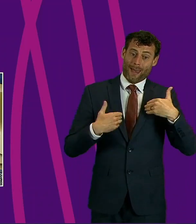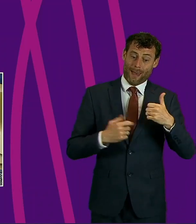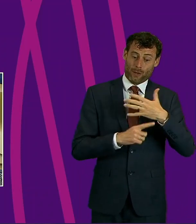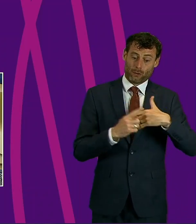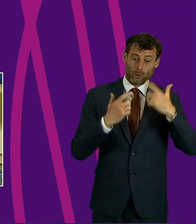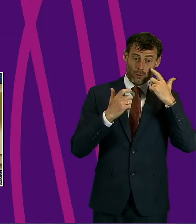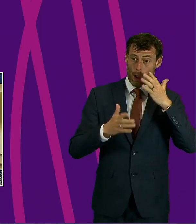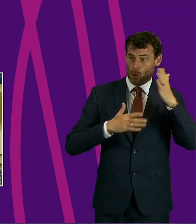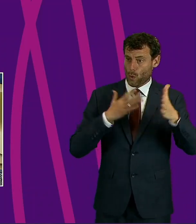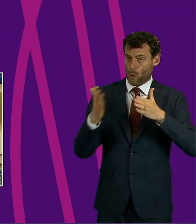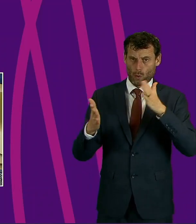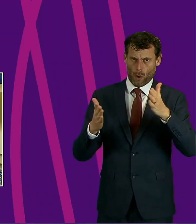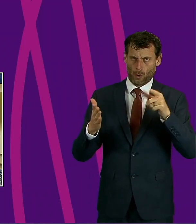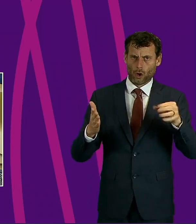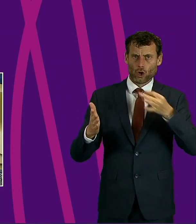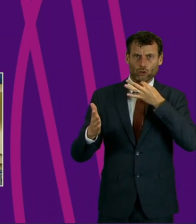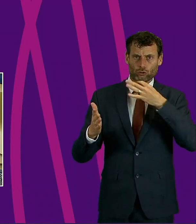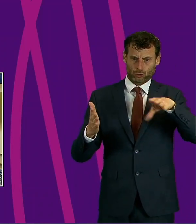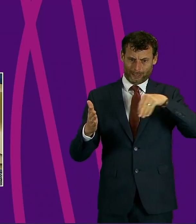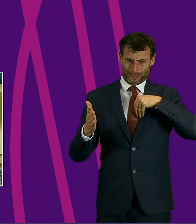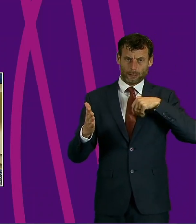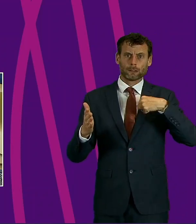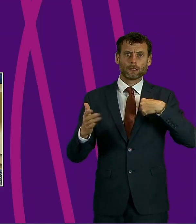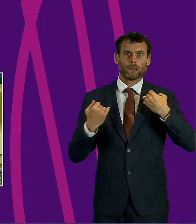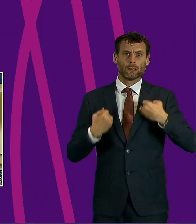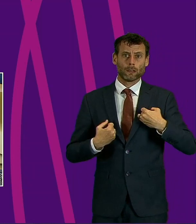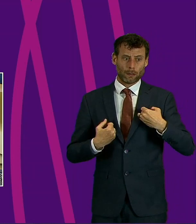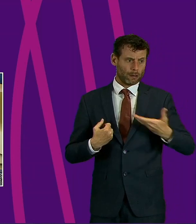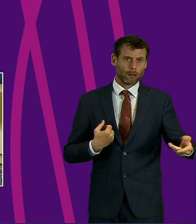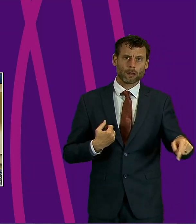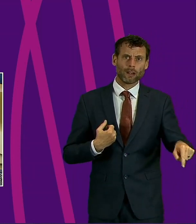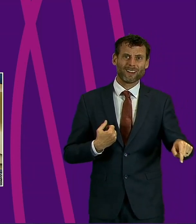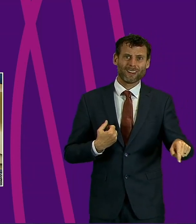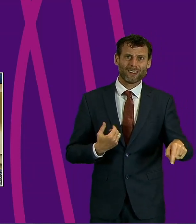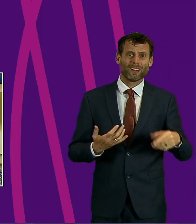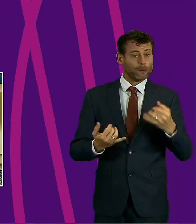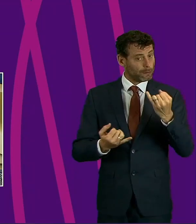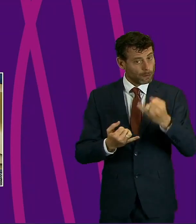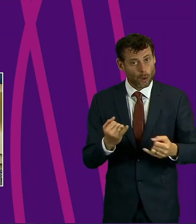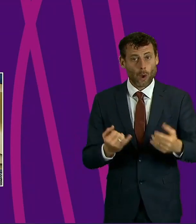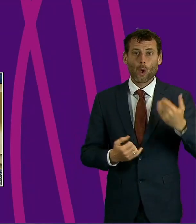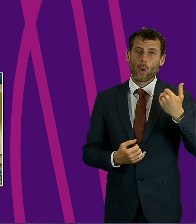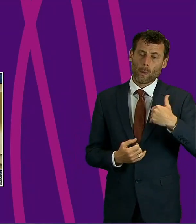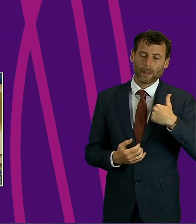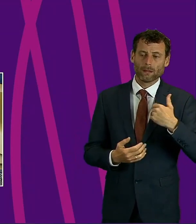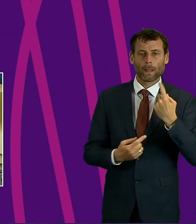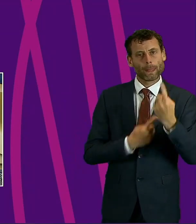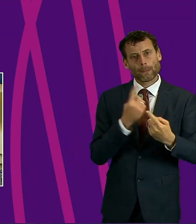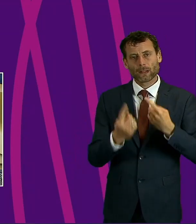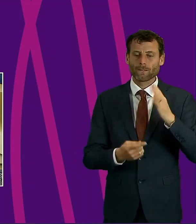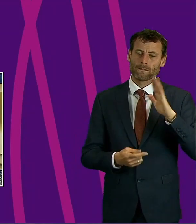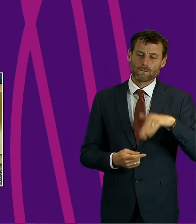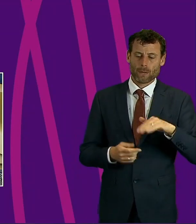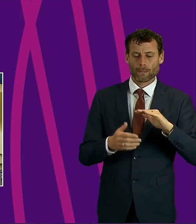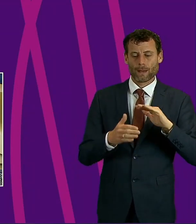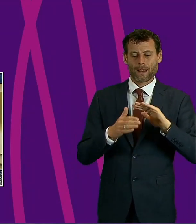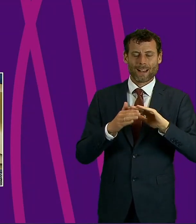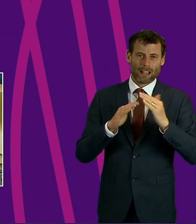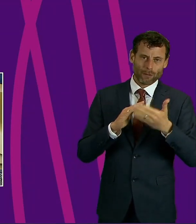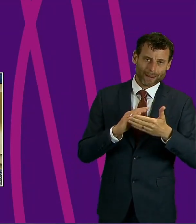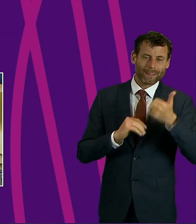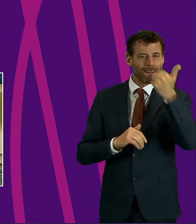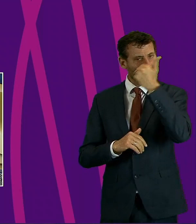is particularly true potentially of women from African, Caribbean or black ethnicities. Women are also the